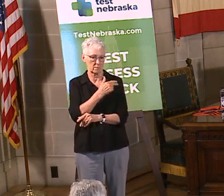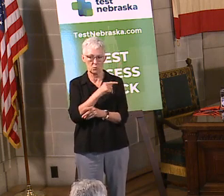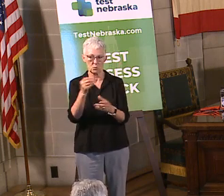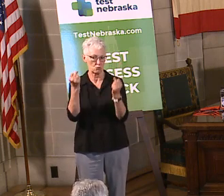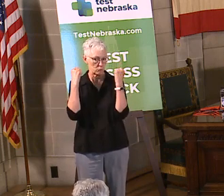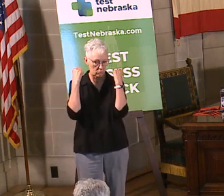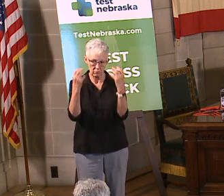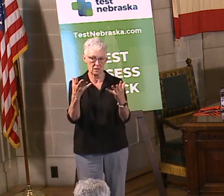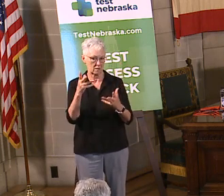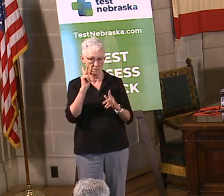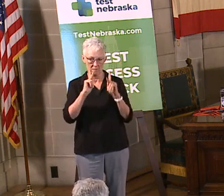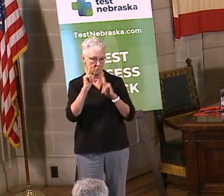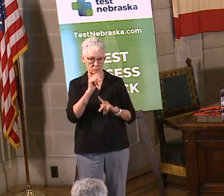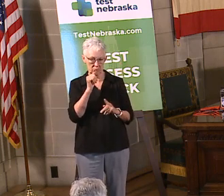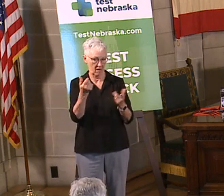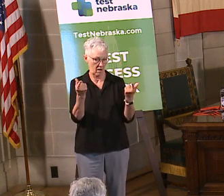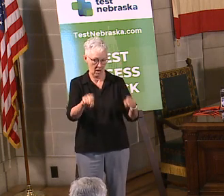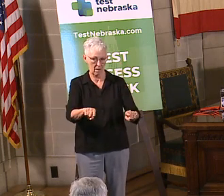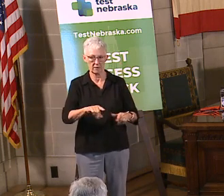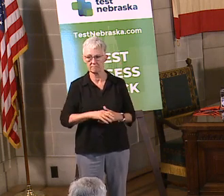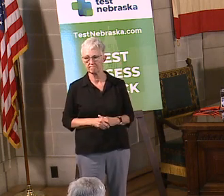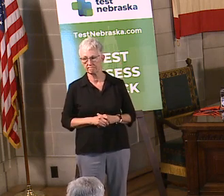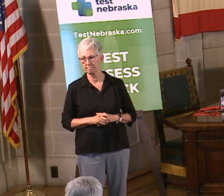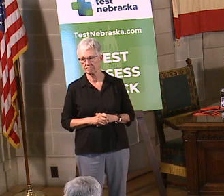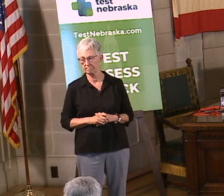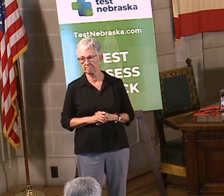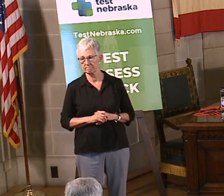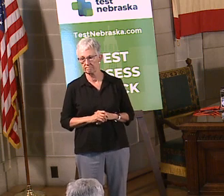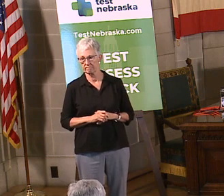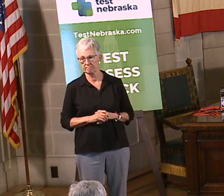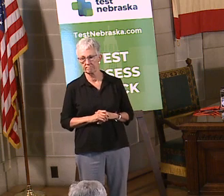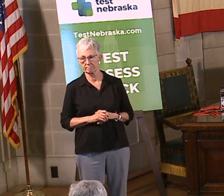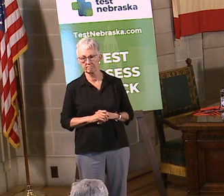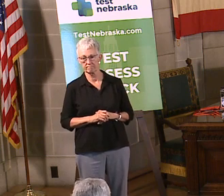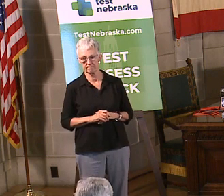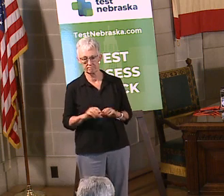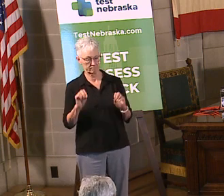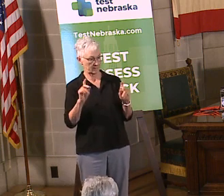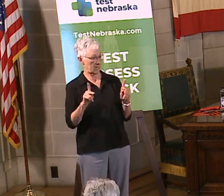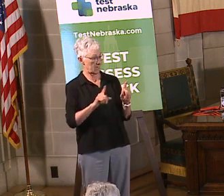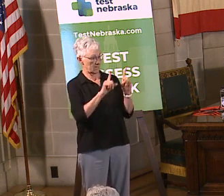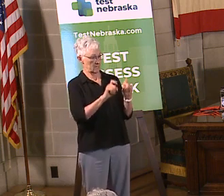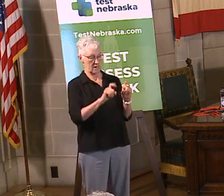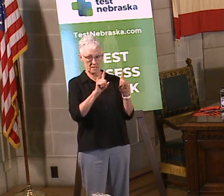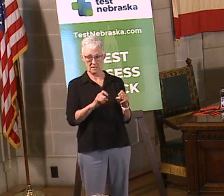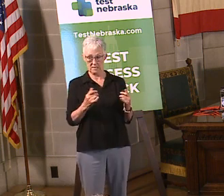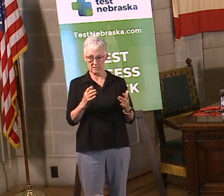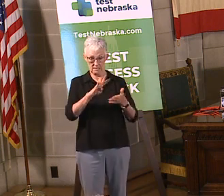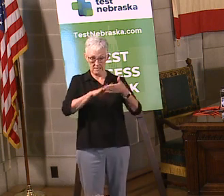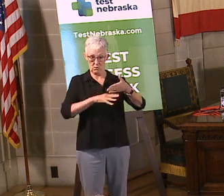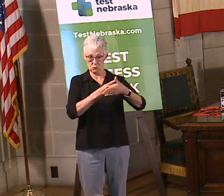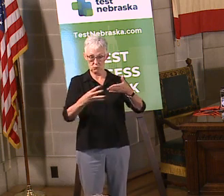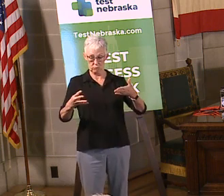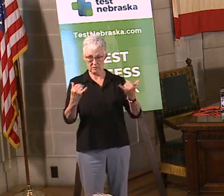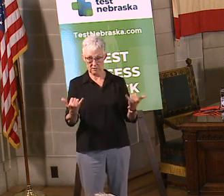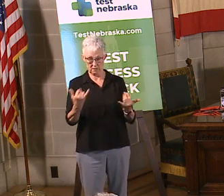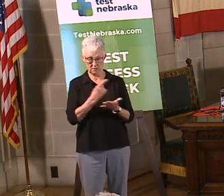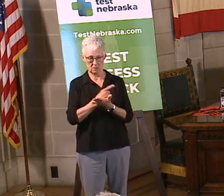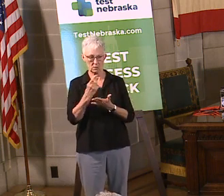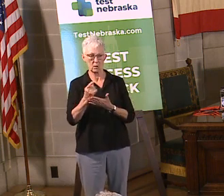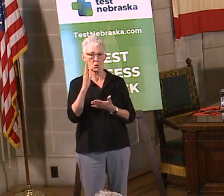schedule. Let's see, we got testing this week for the National Guard is going to be done in